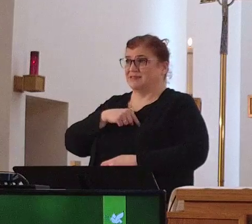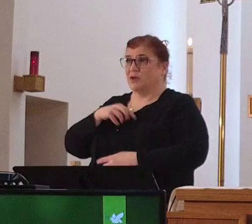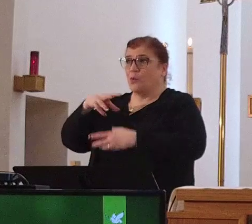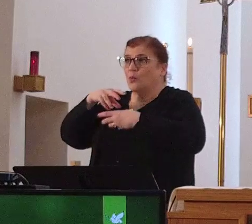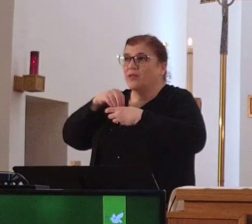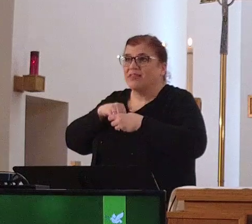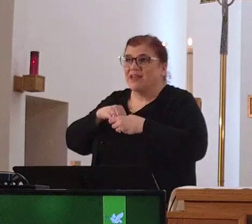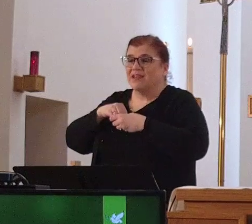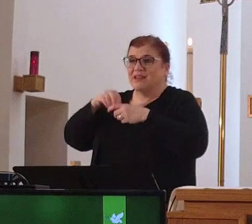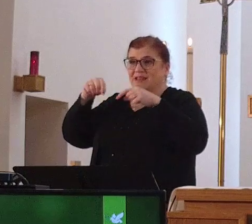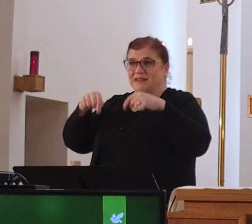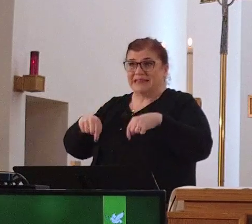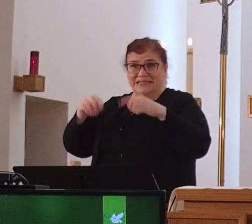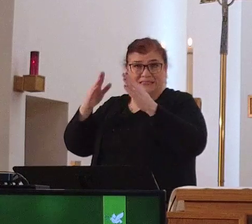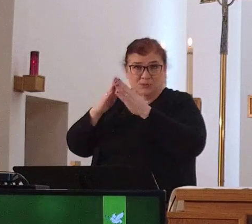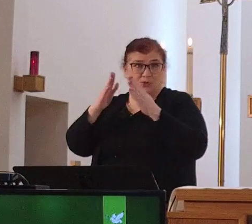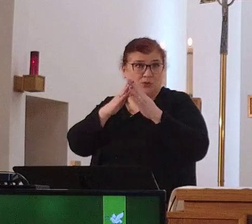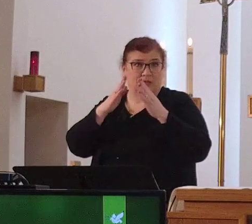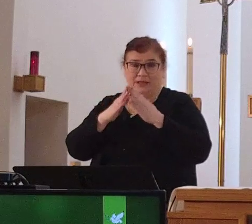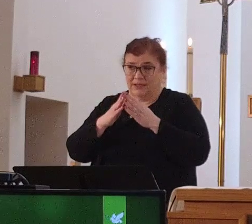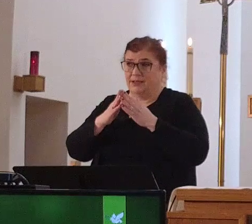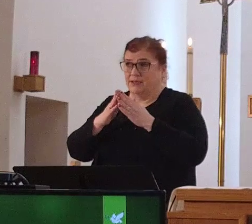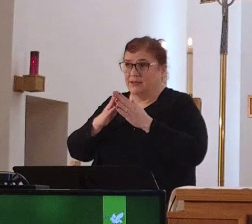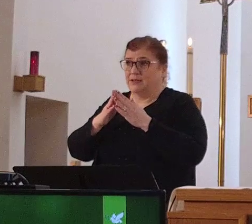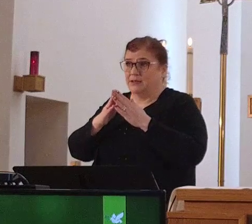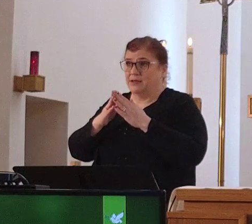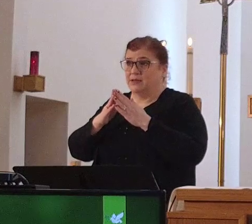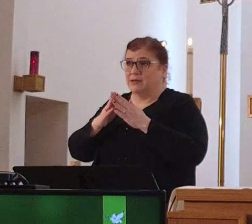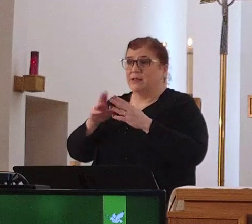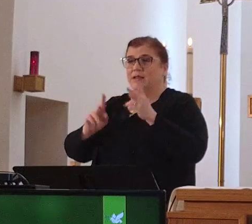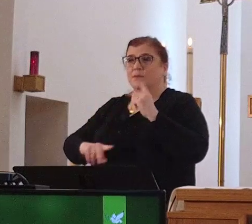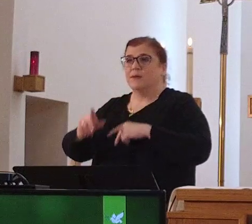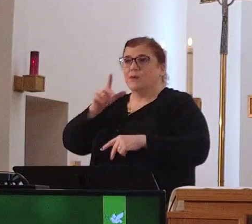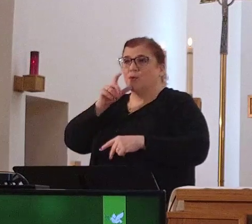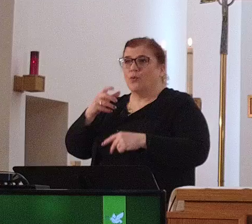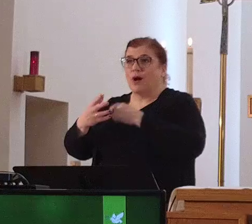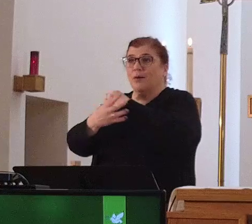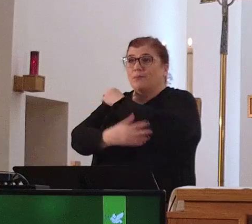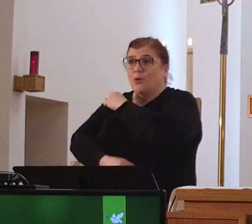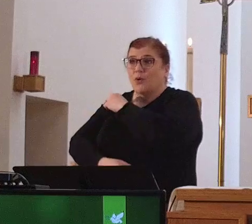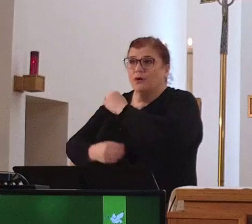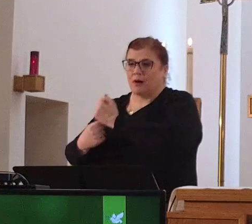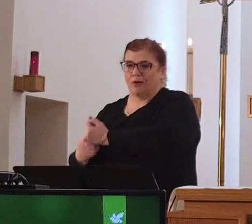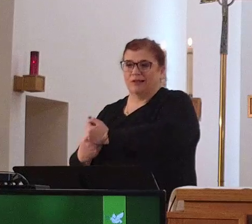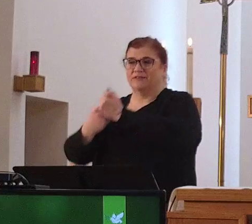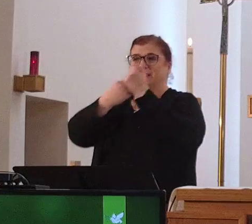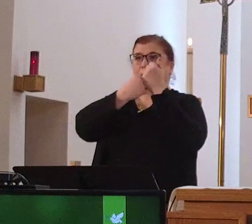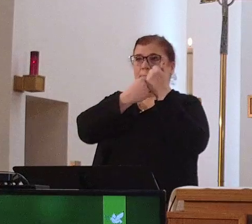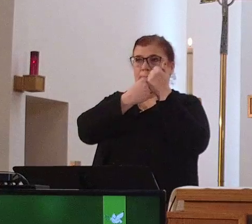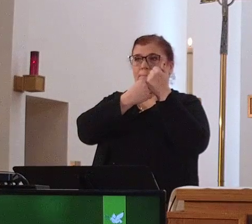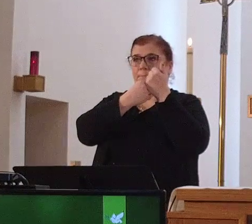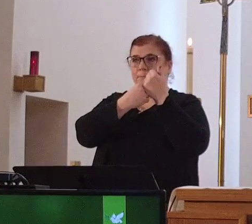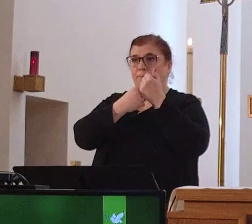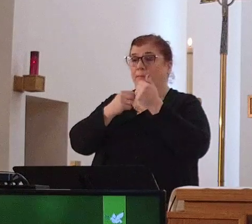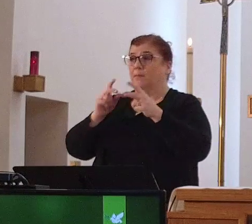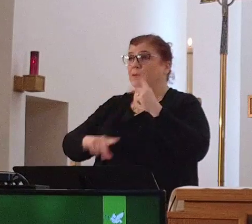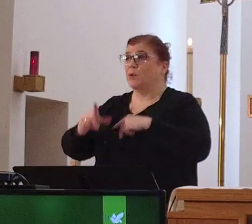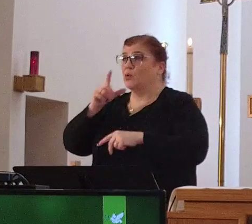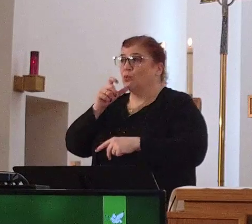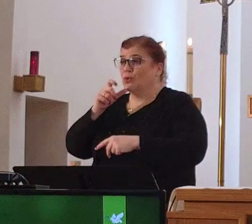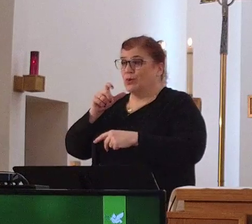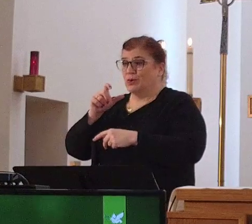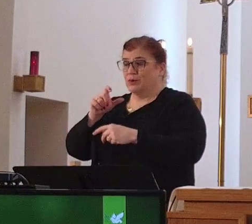within this community, that those who are poor are lifted up, that those